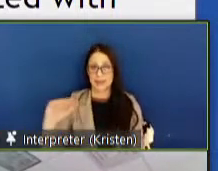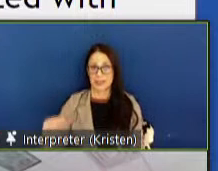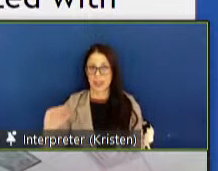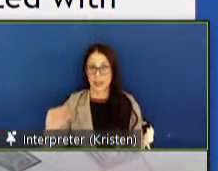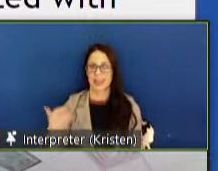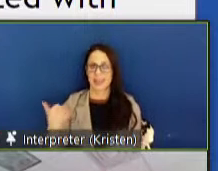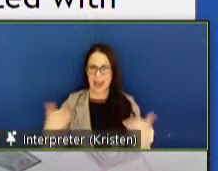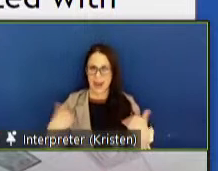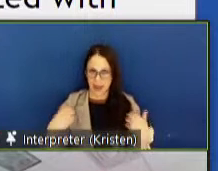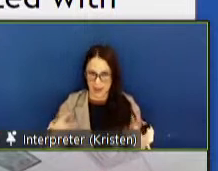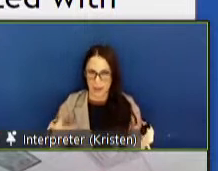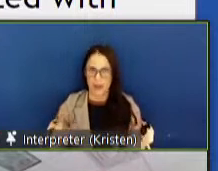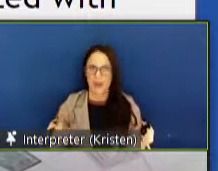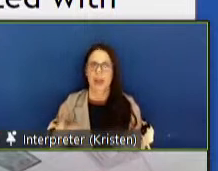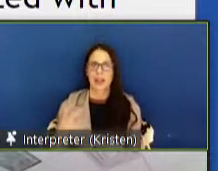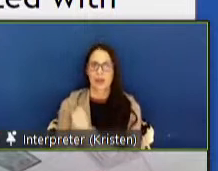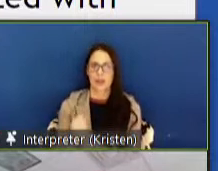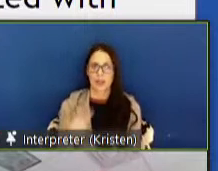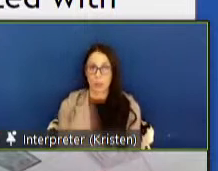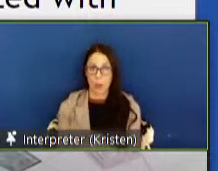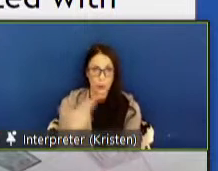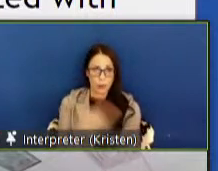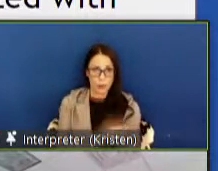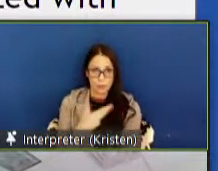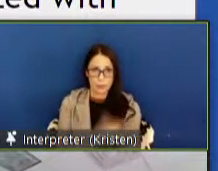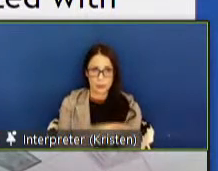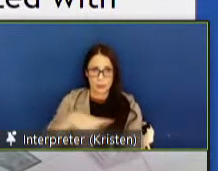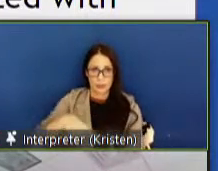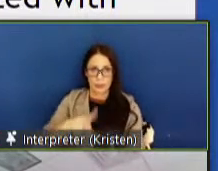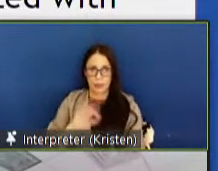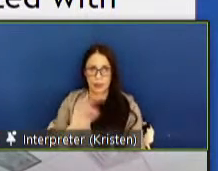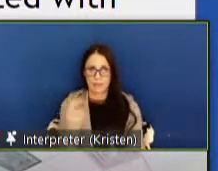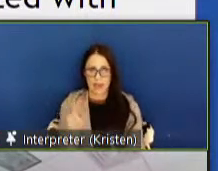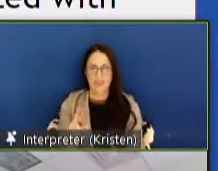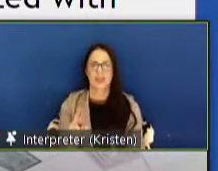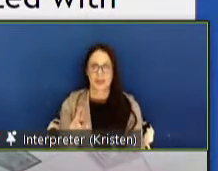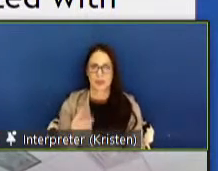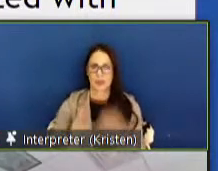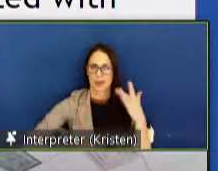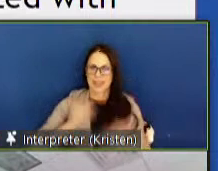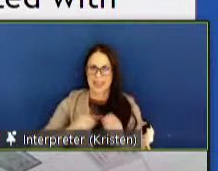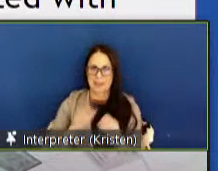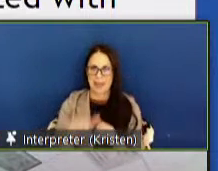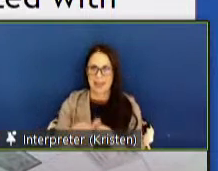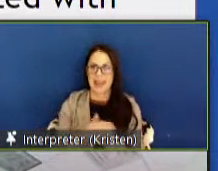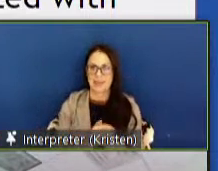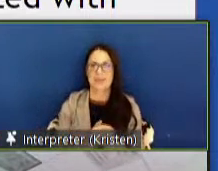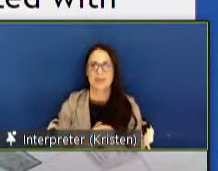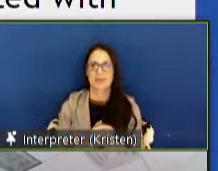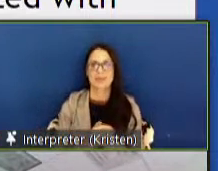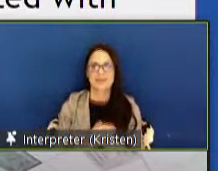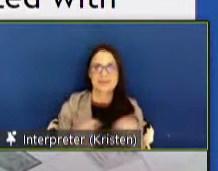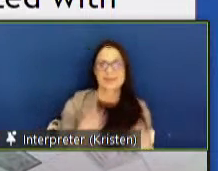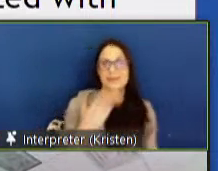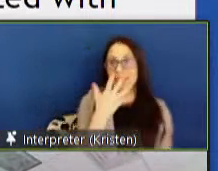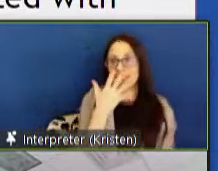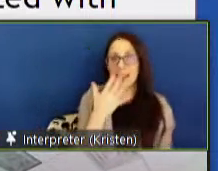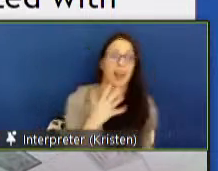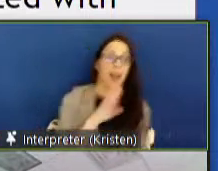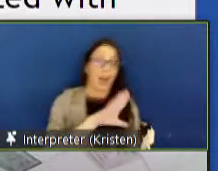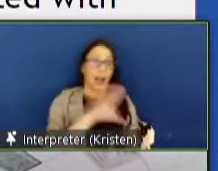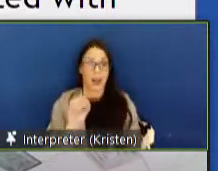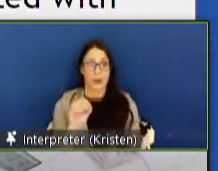doses of the Pfizer vaccine. Very excited about that. Colorado is doing an incredible